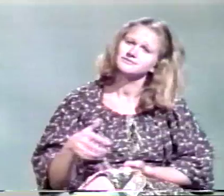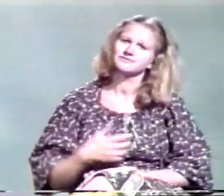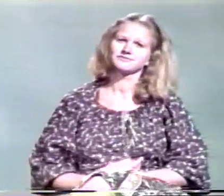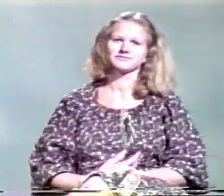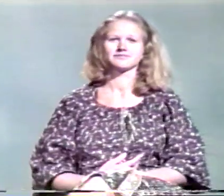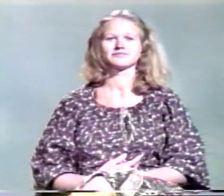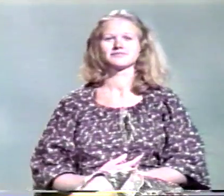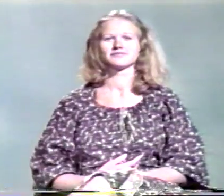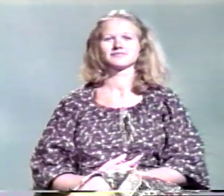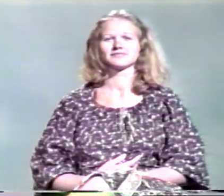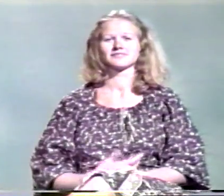A belly laugh.